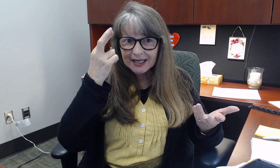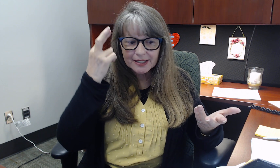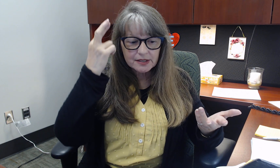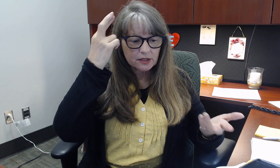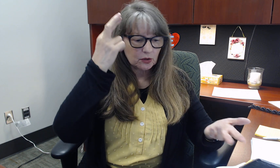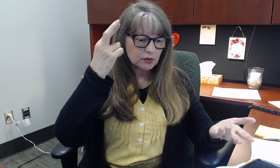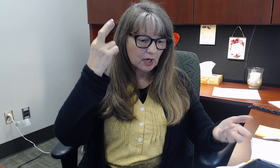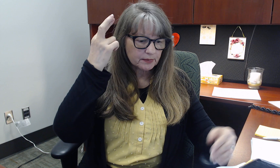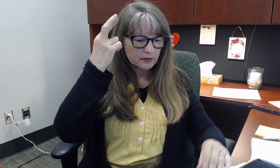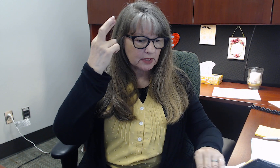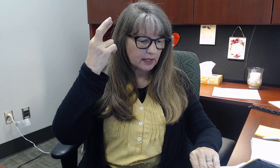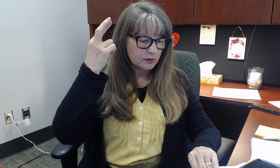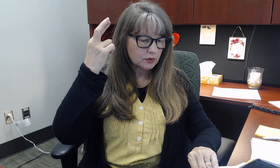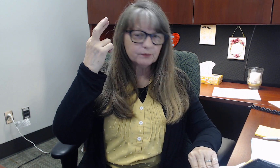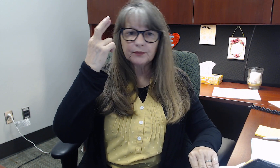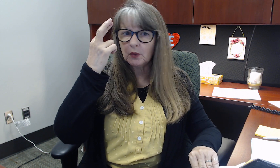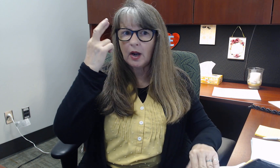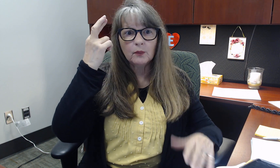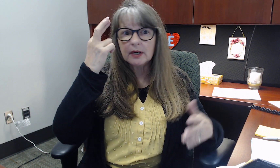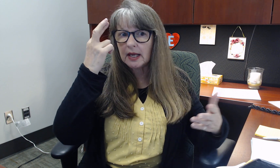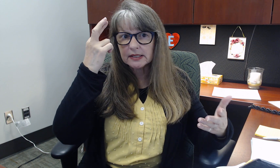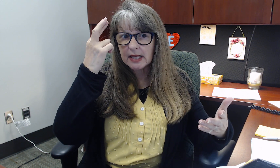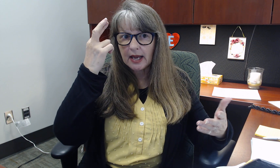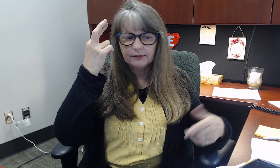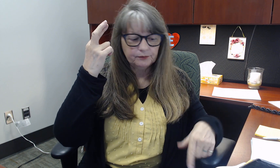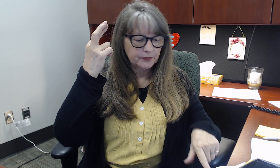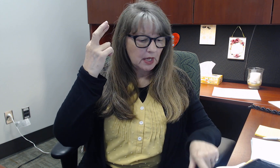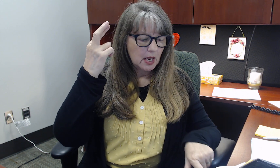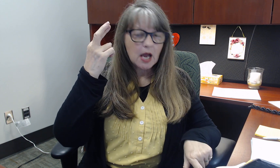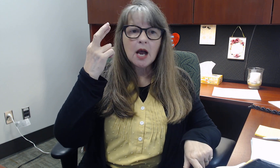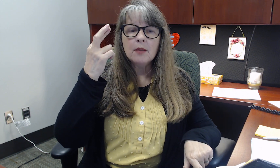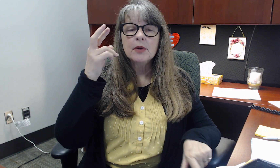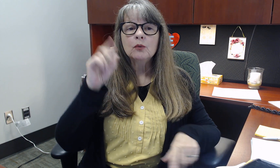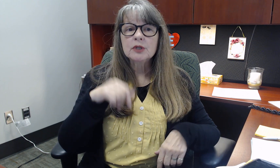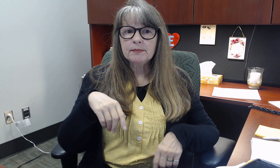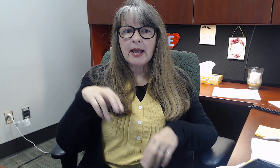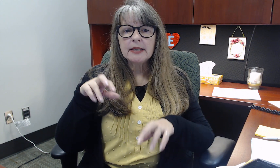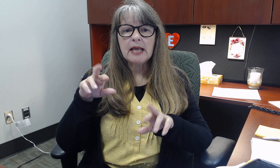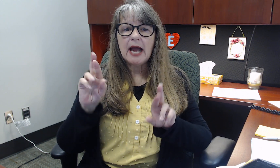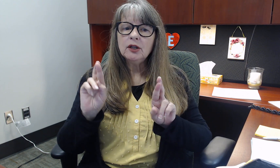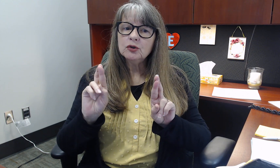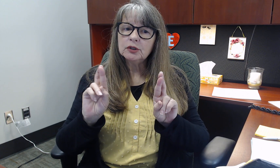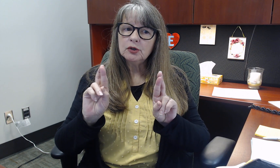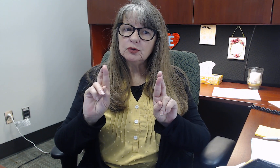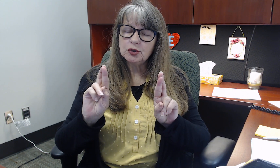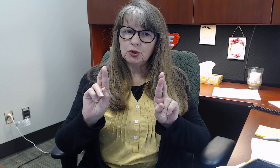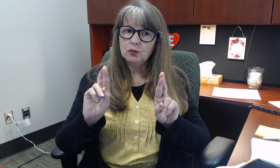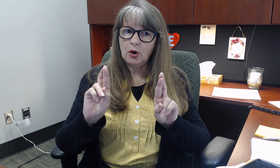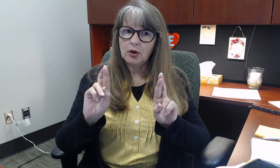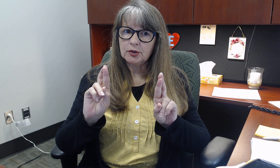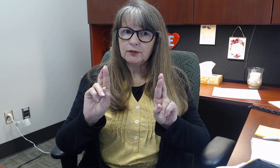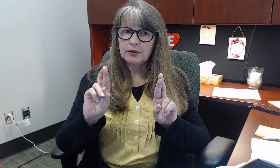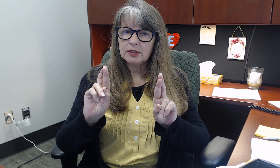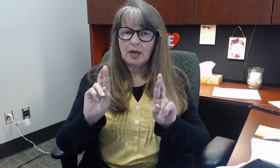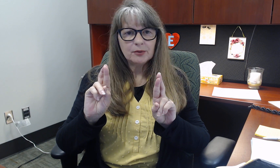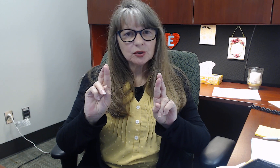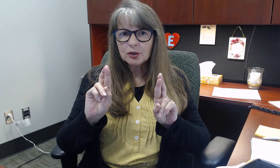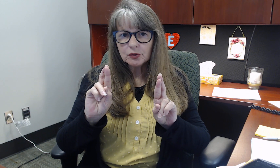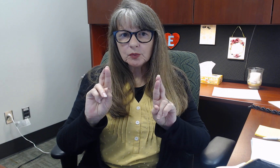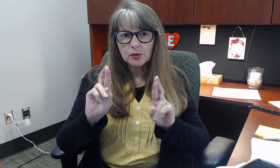rationalize, those types of signs. Oh, I realize that. Respect. I usually use 2 R's for this sign, but you can do it with